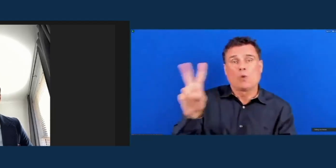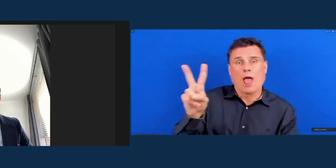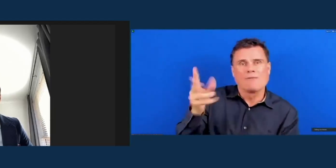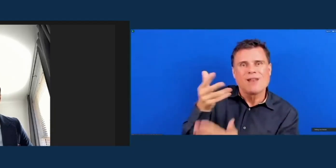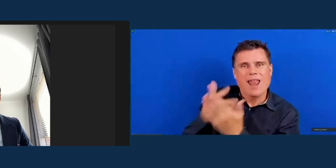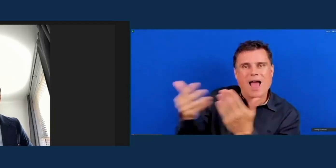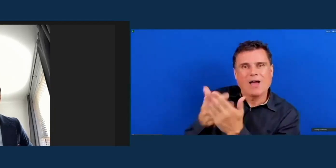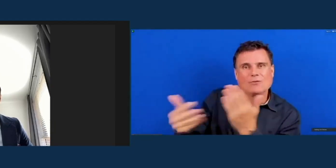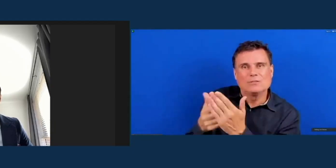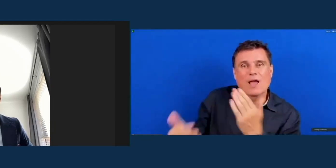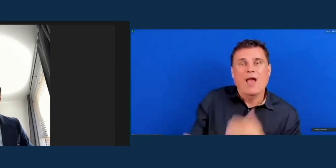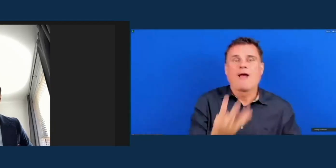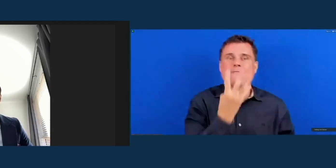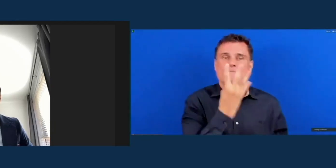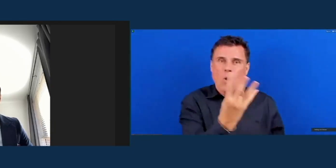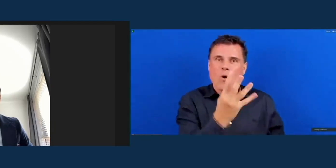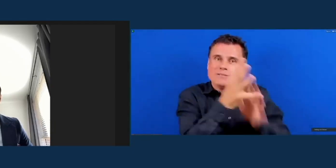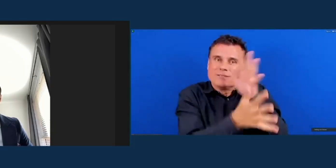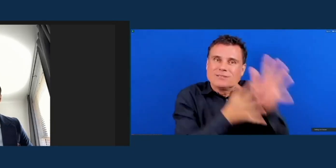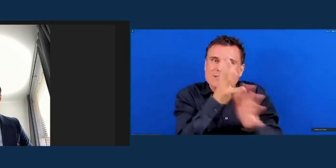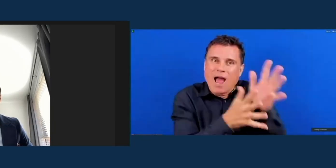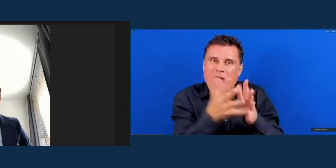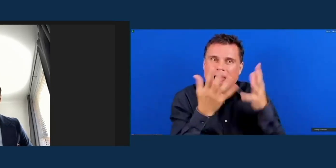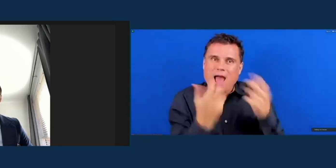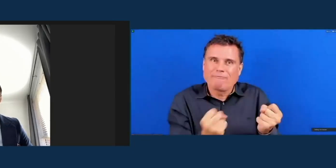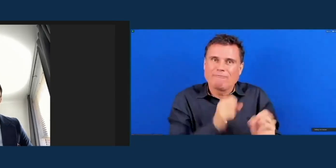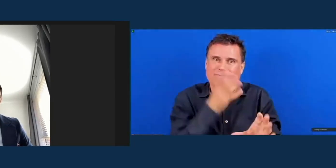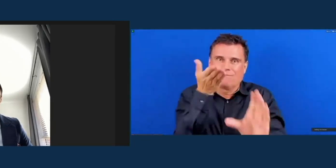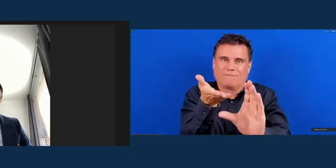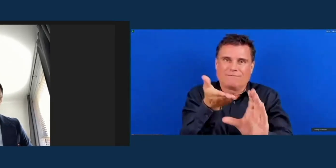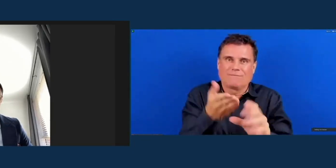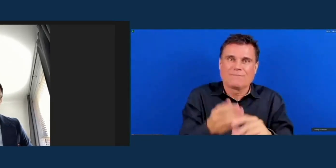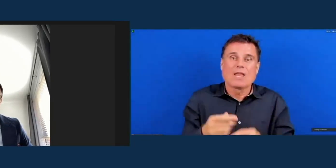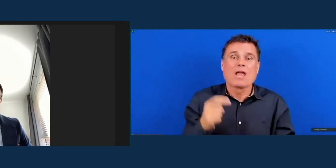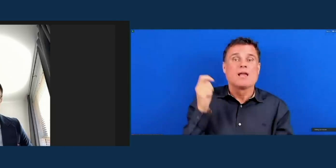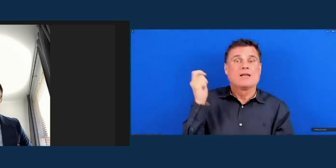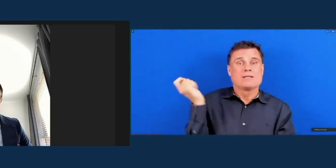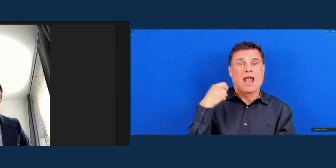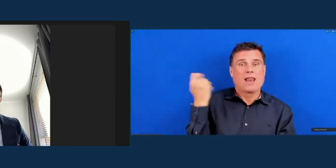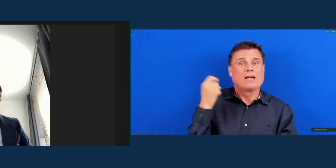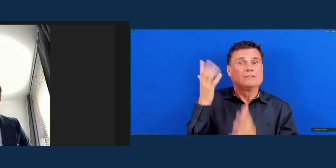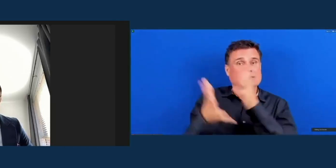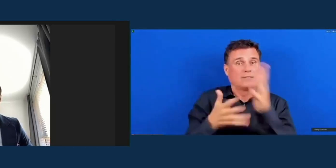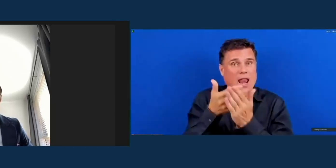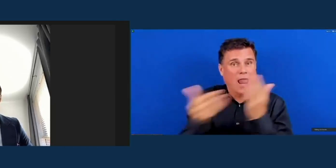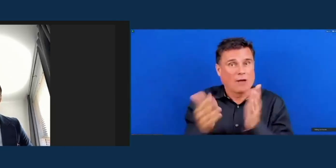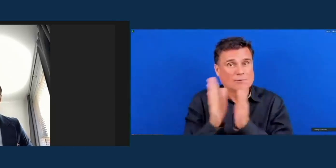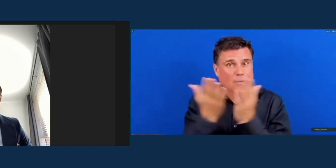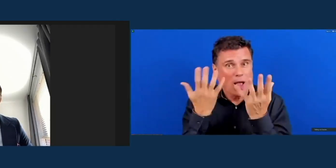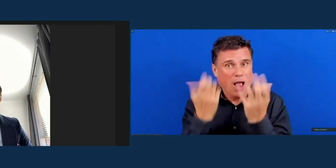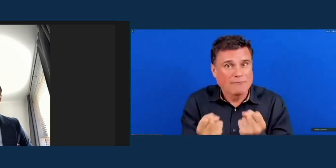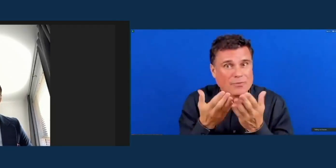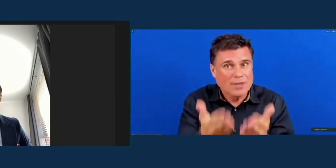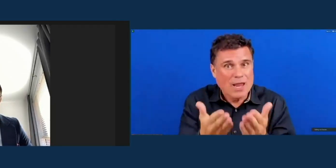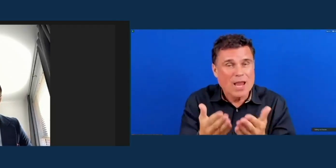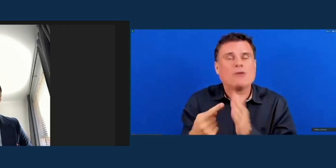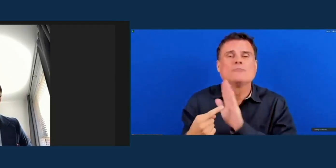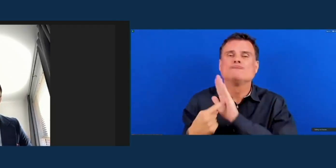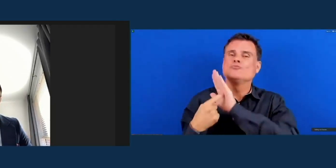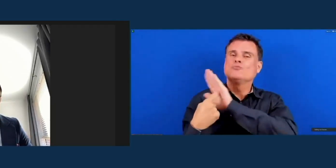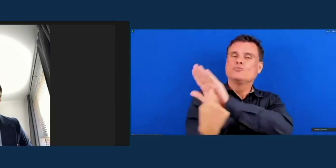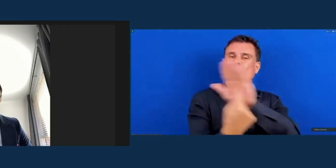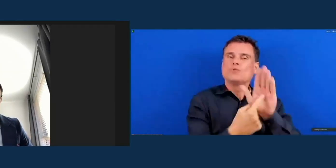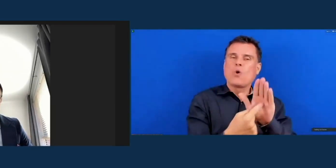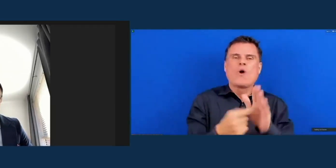Kenyan Sign Language video storybooks ran twice daily on national television and were included in the Kenyan Institute